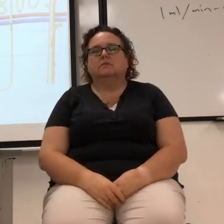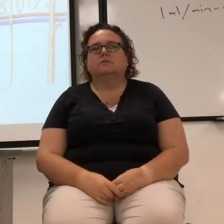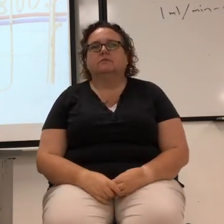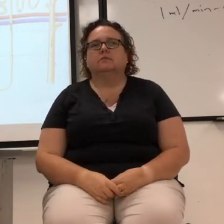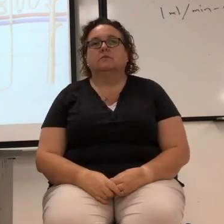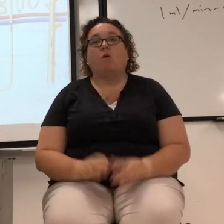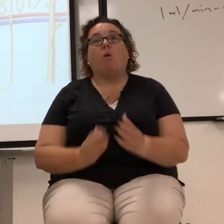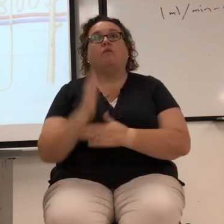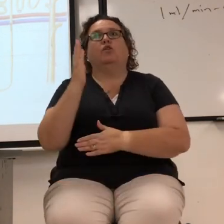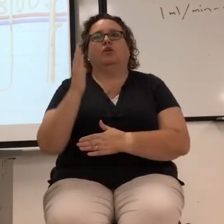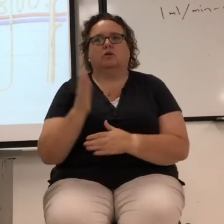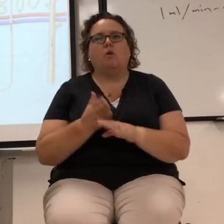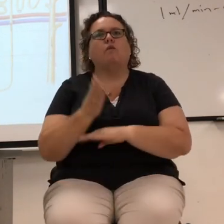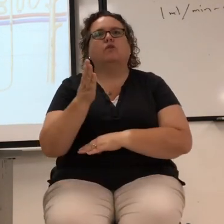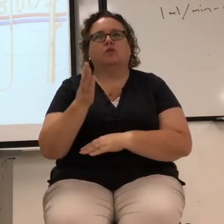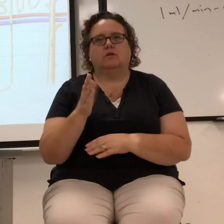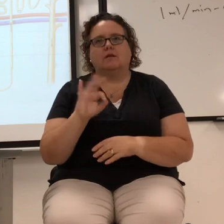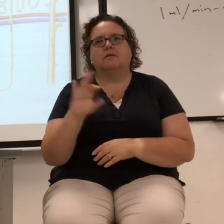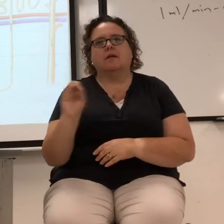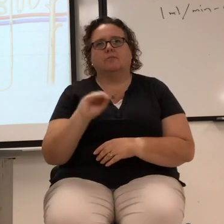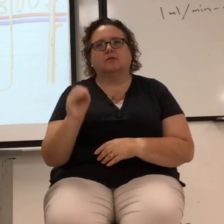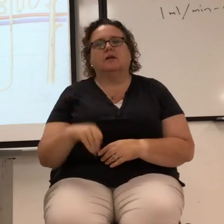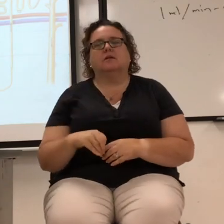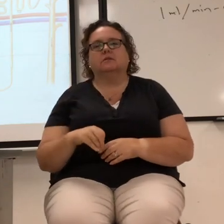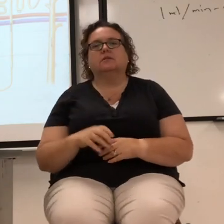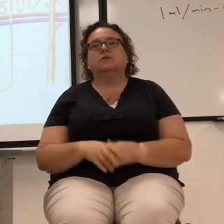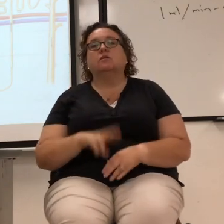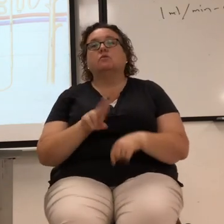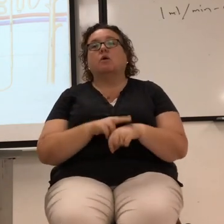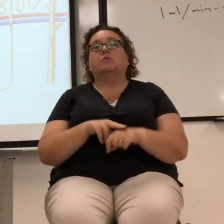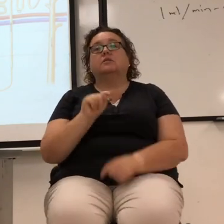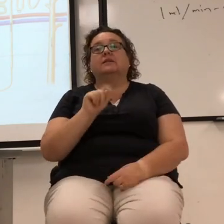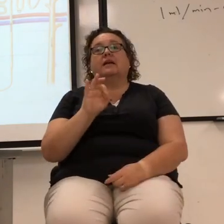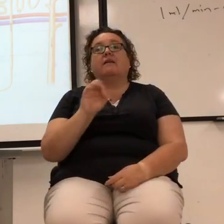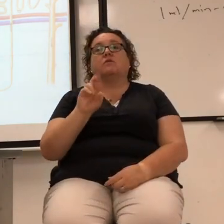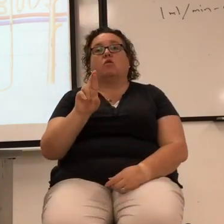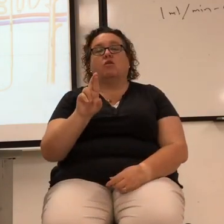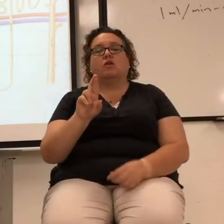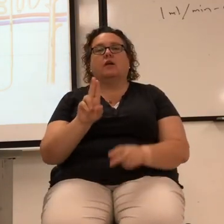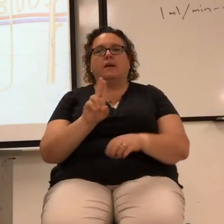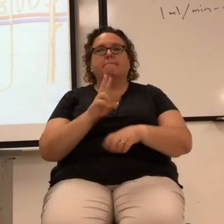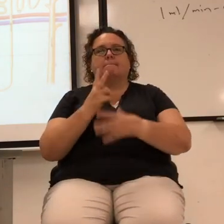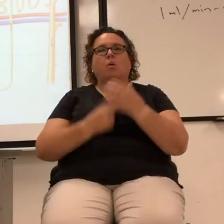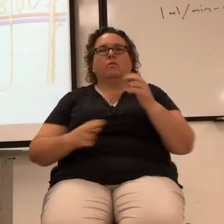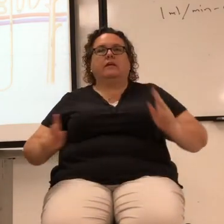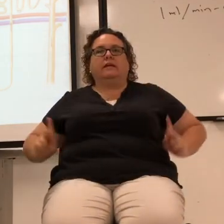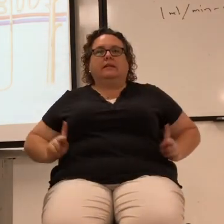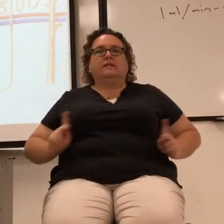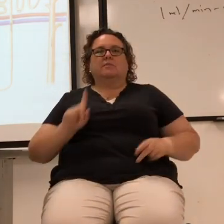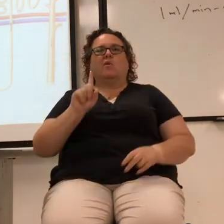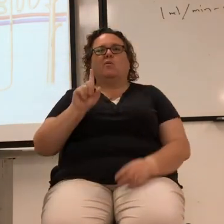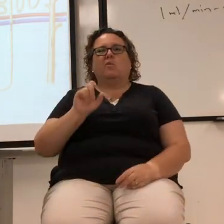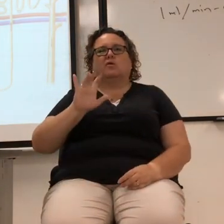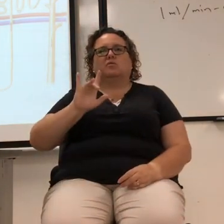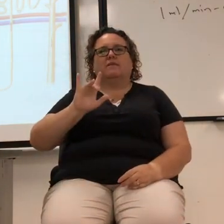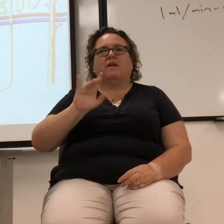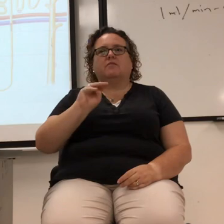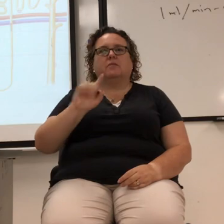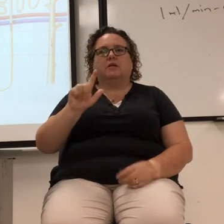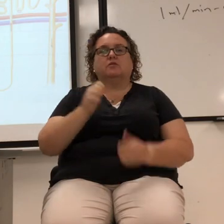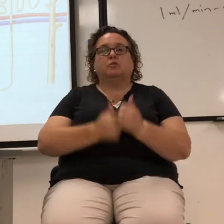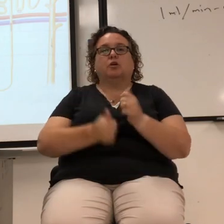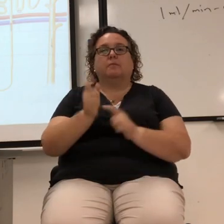over 99%. Normal GFR in both kidneys is about 125 mils per minute. It's